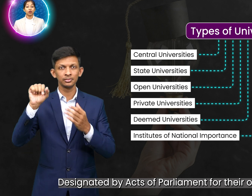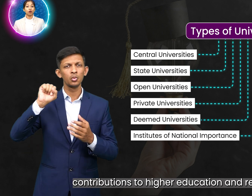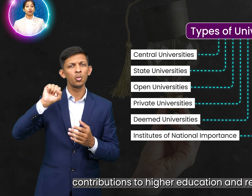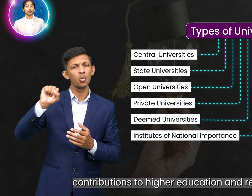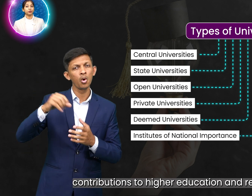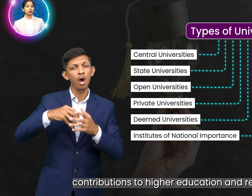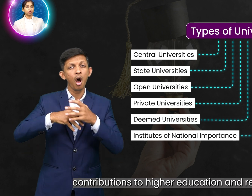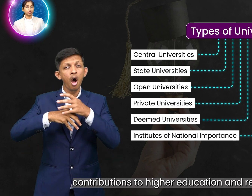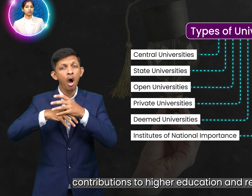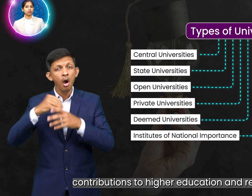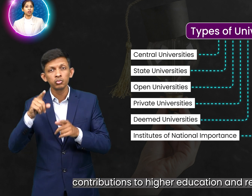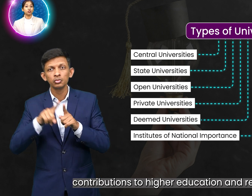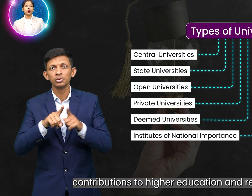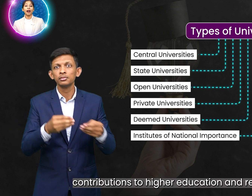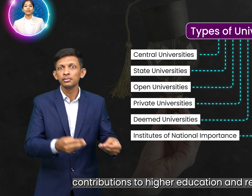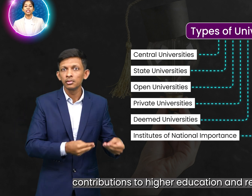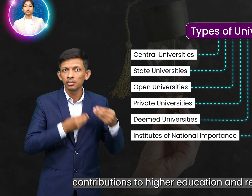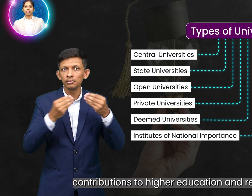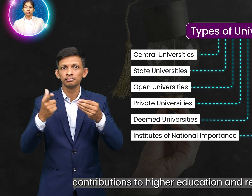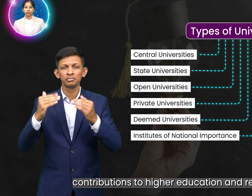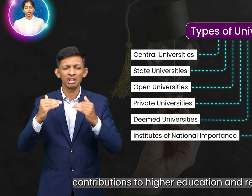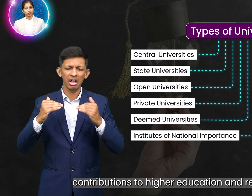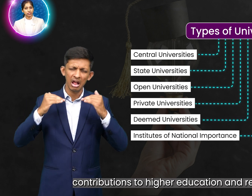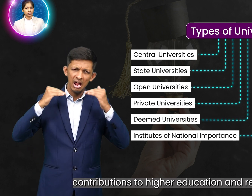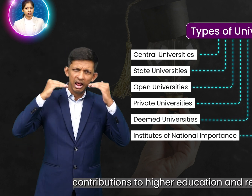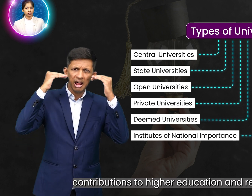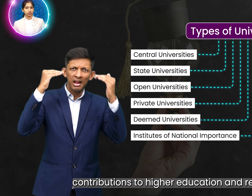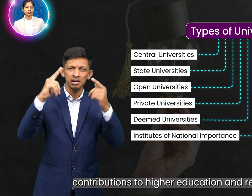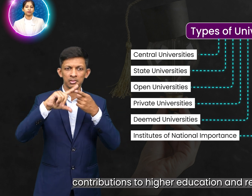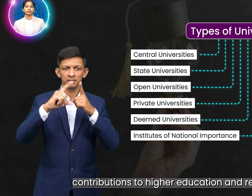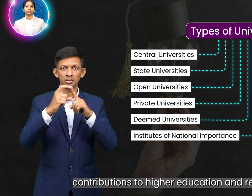outstanding contributions to higher education and research.